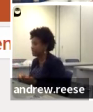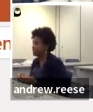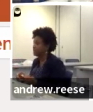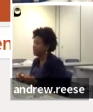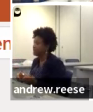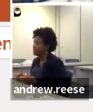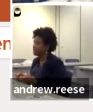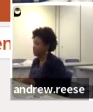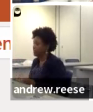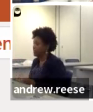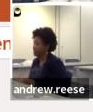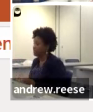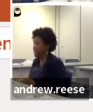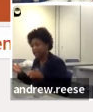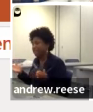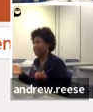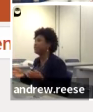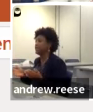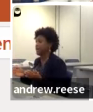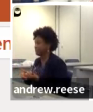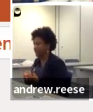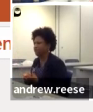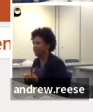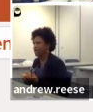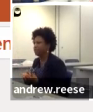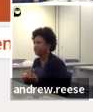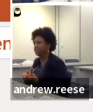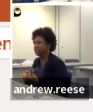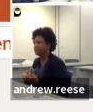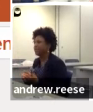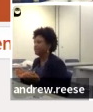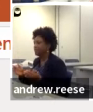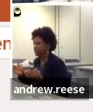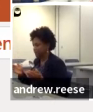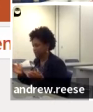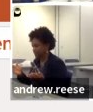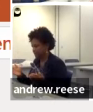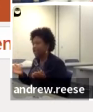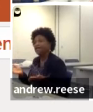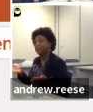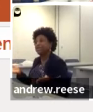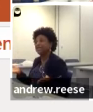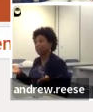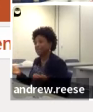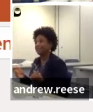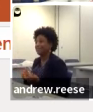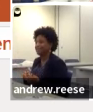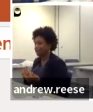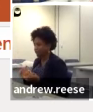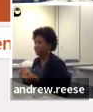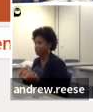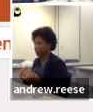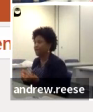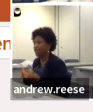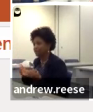understand. So, and if the person has behavioral health issues and has a PSP,